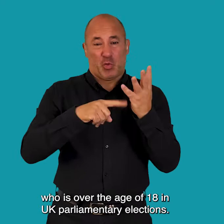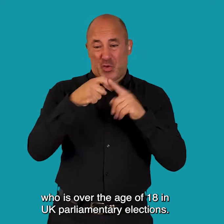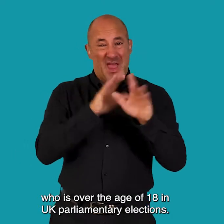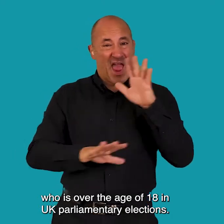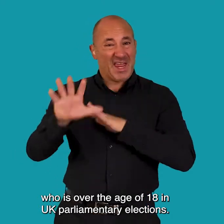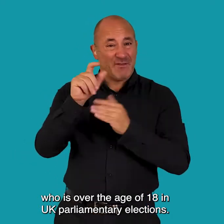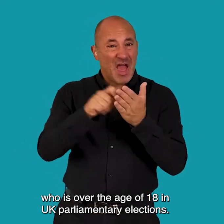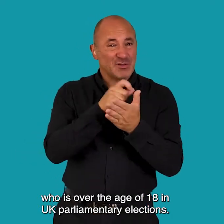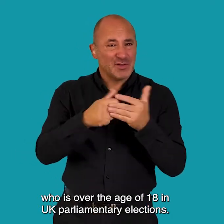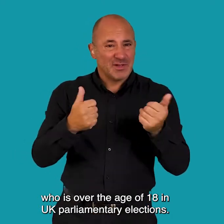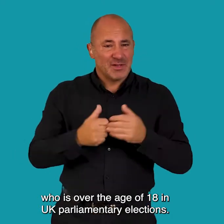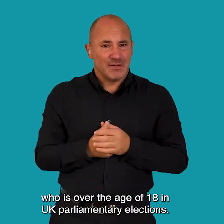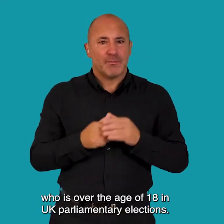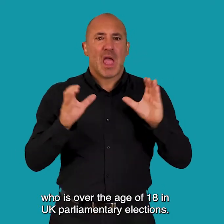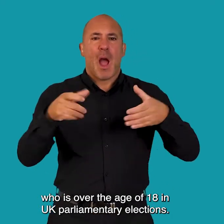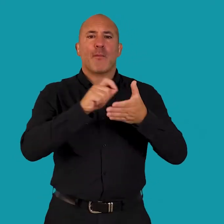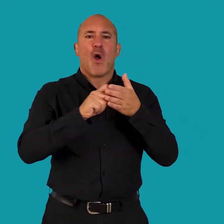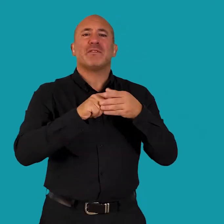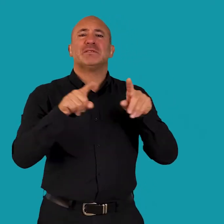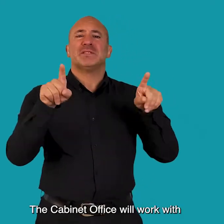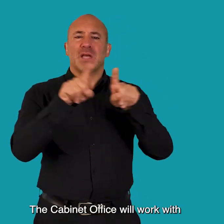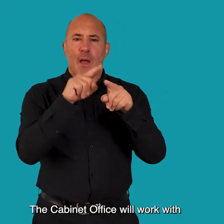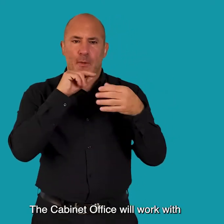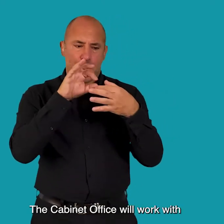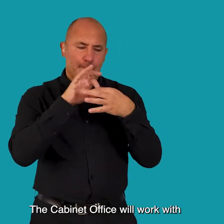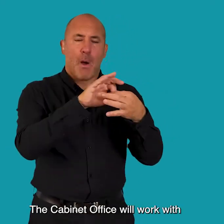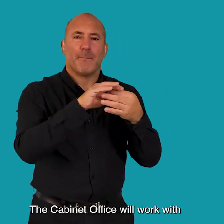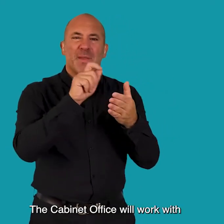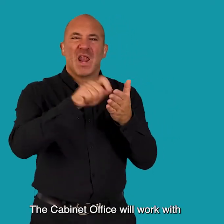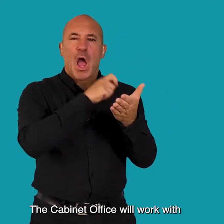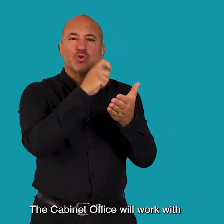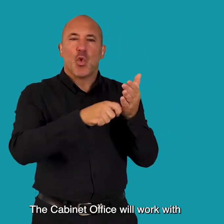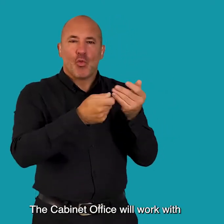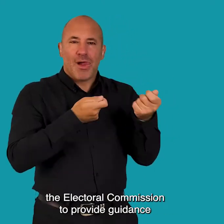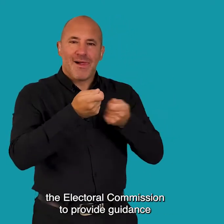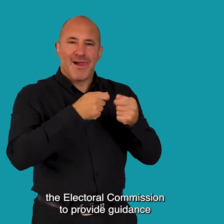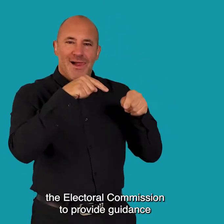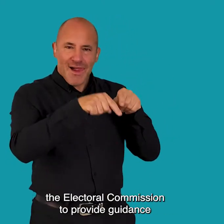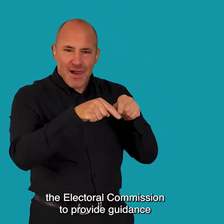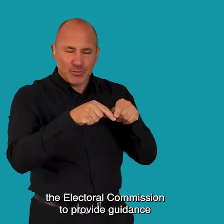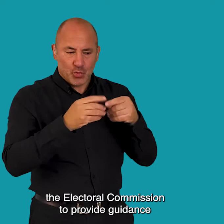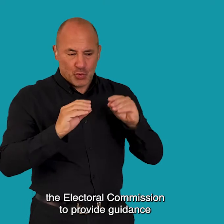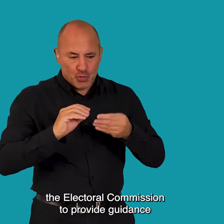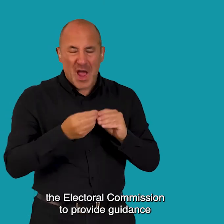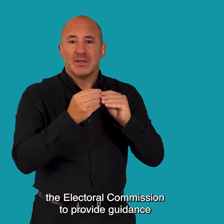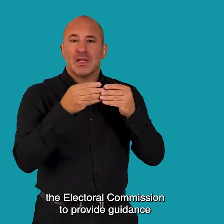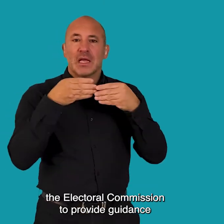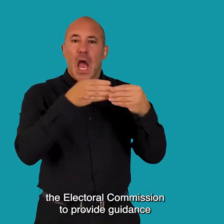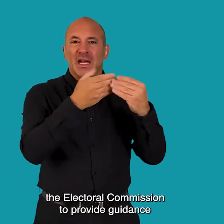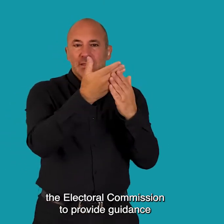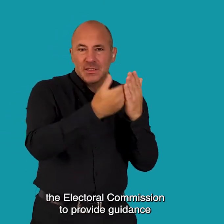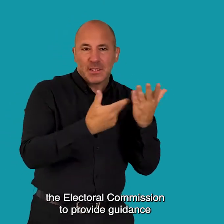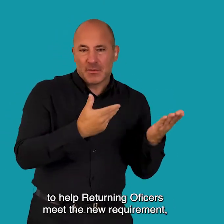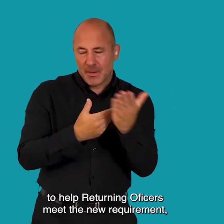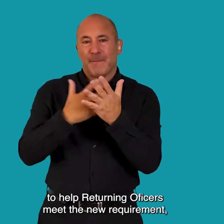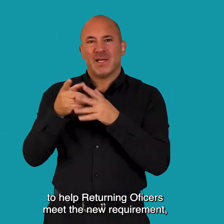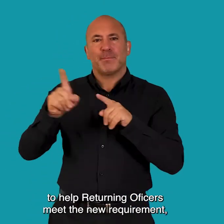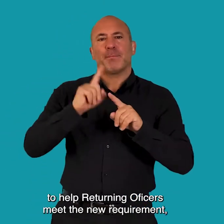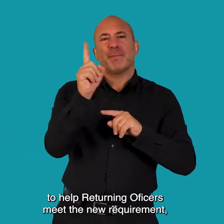UK parliamentary elections. The Cabinet Office will work with the Electoral Commission to provide guidance to help returning